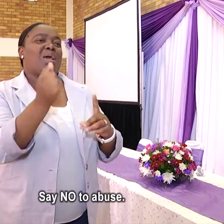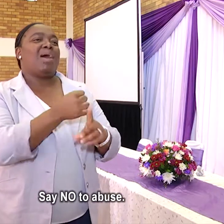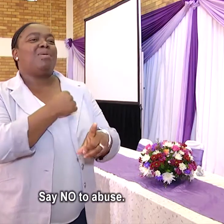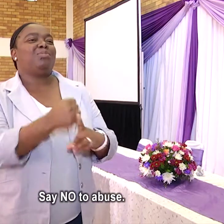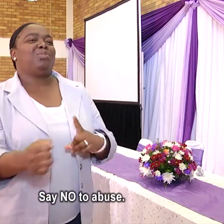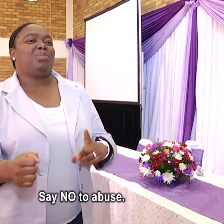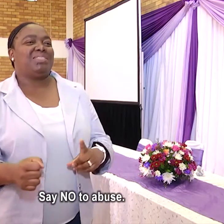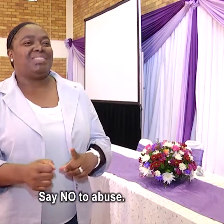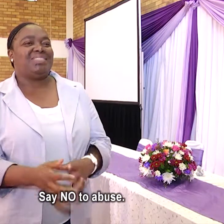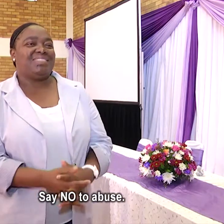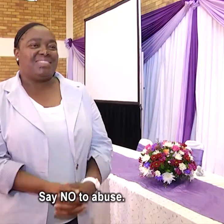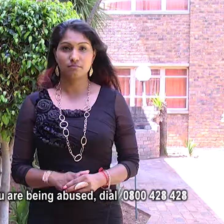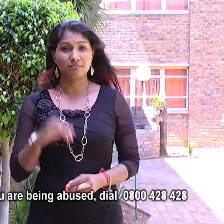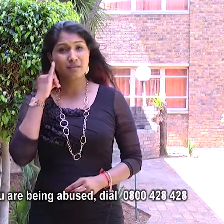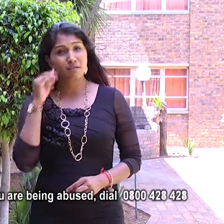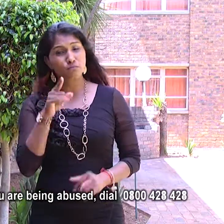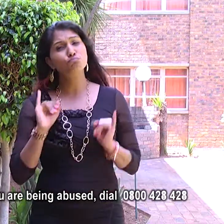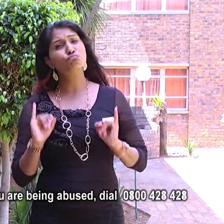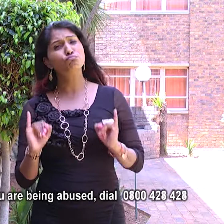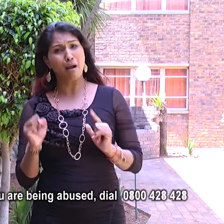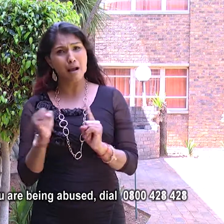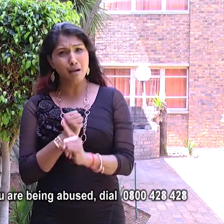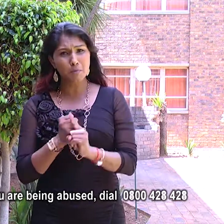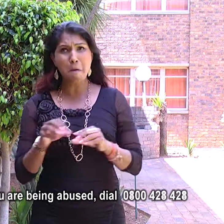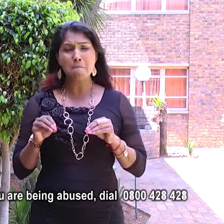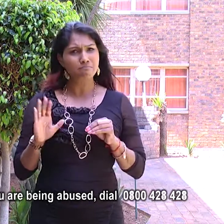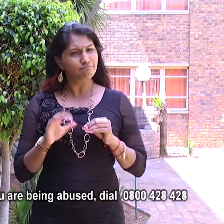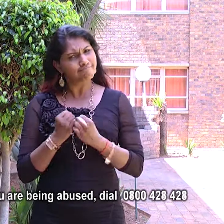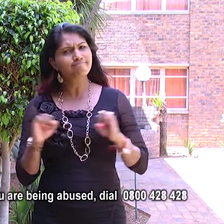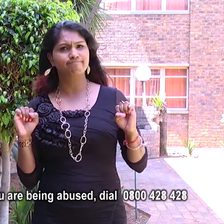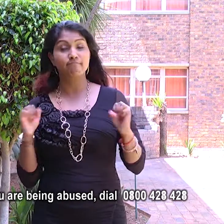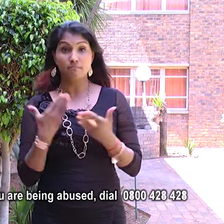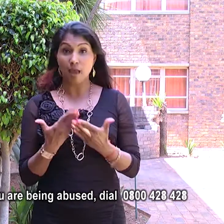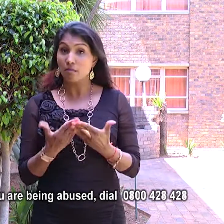no to abuse. If you are being abused, dial